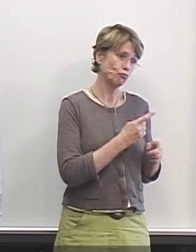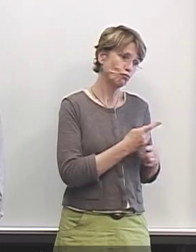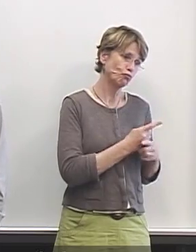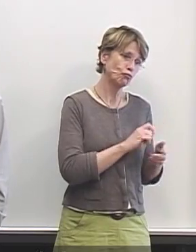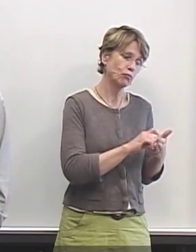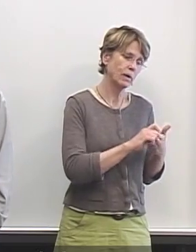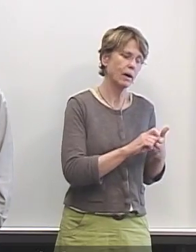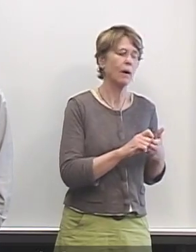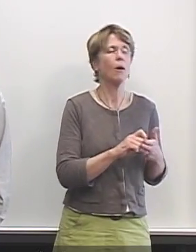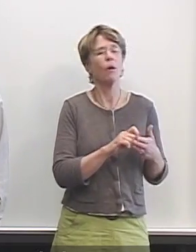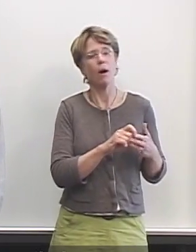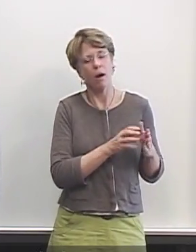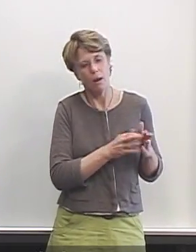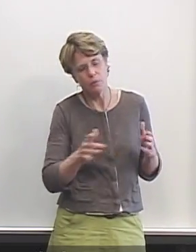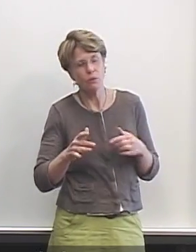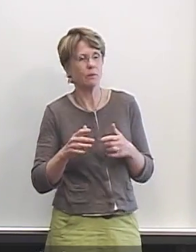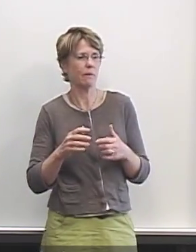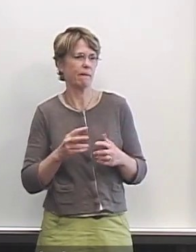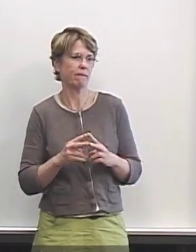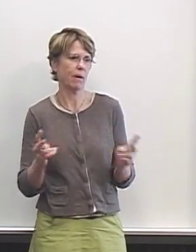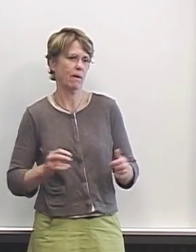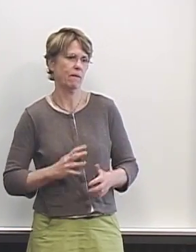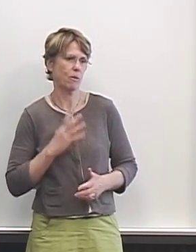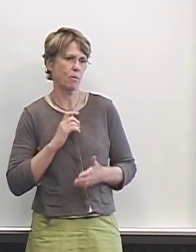and very formal pieces.